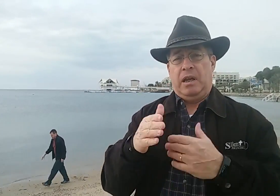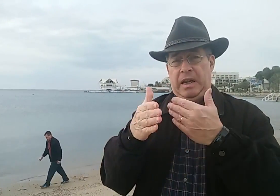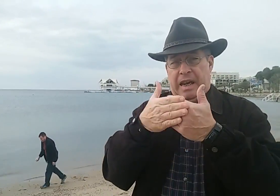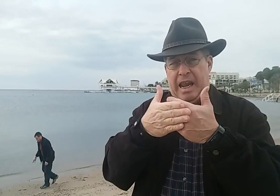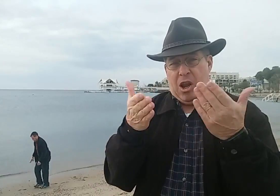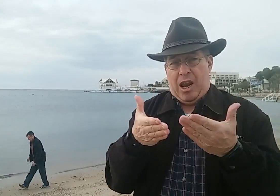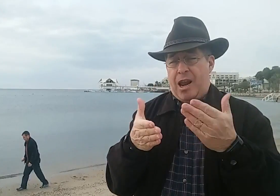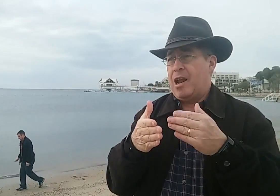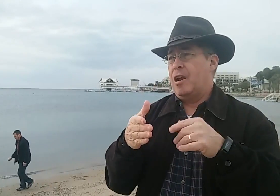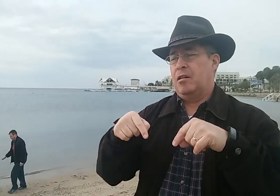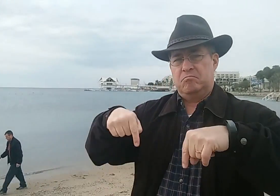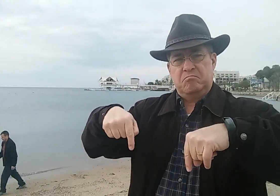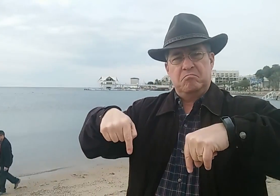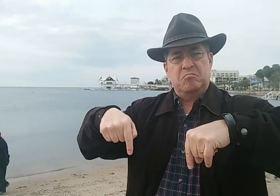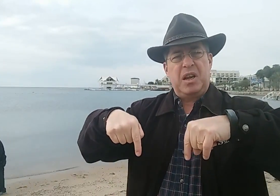across.